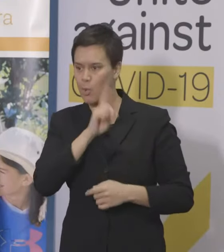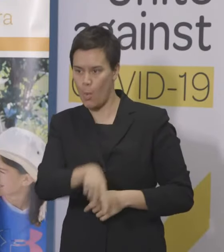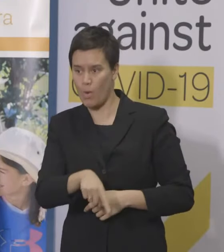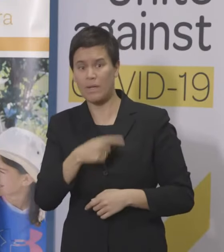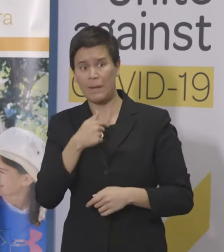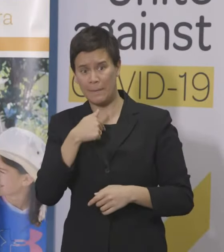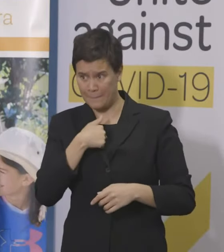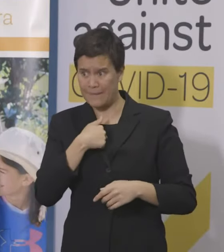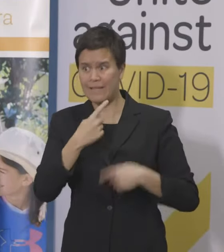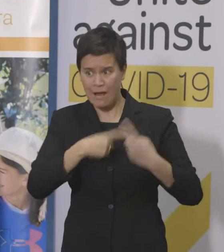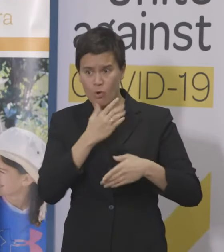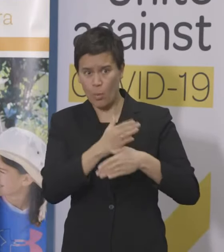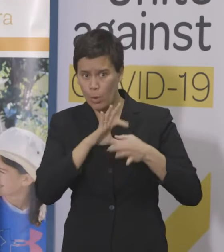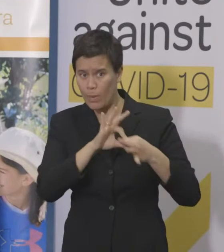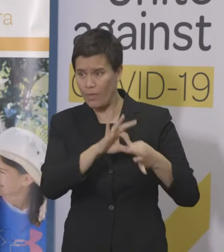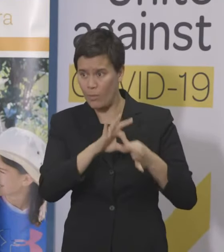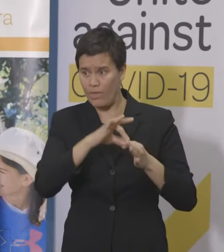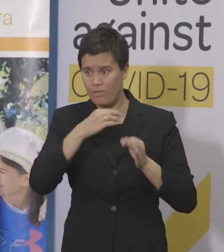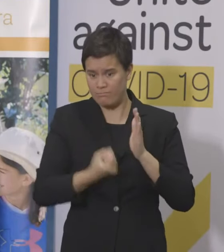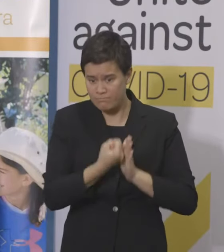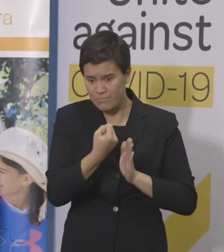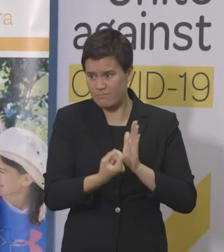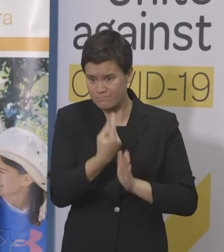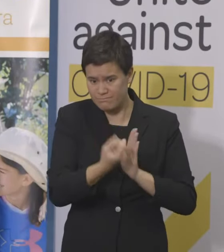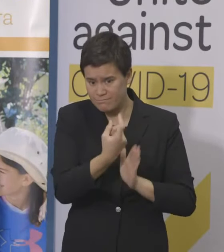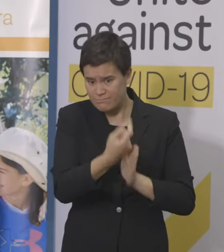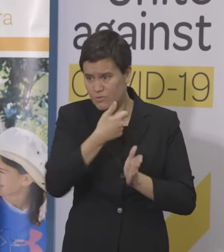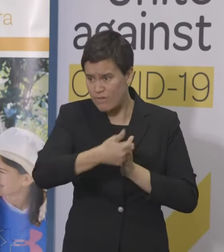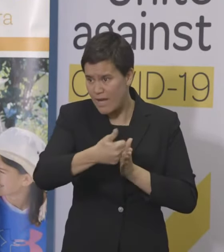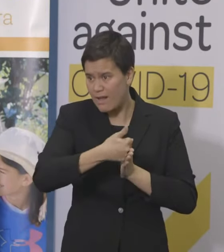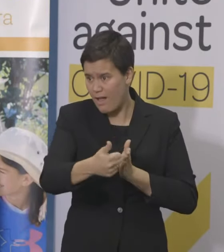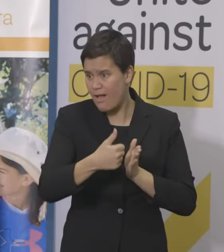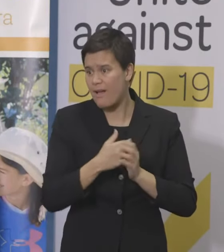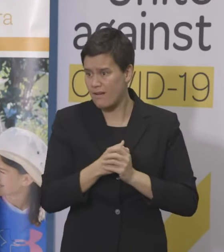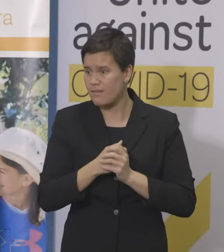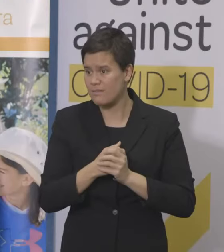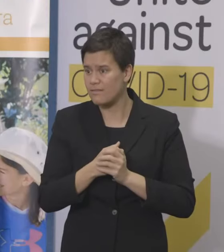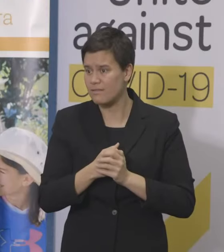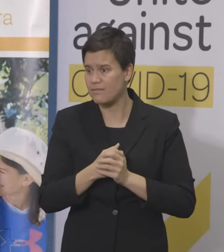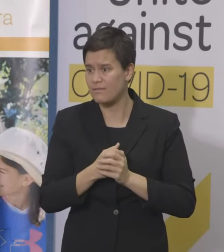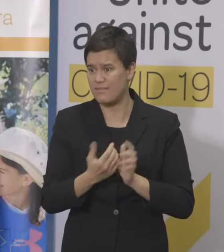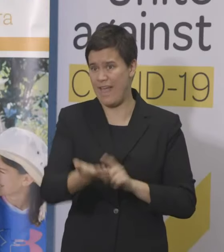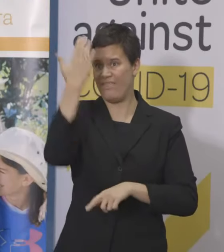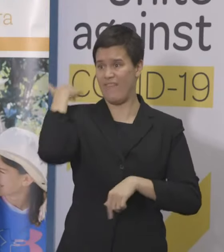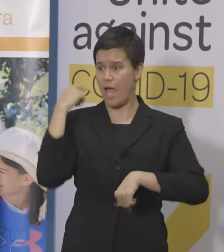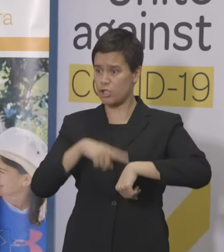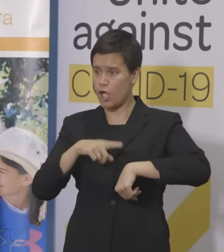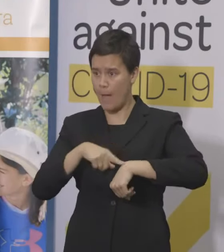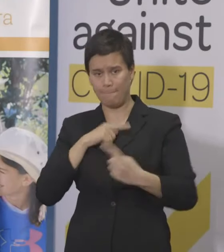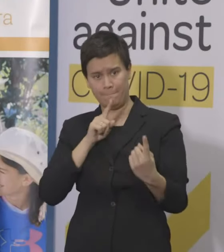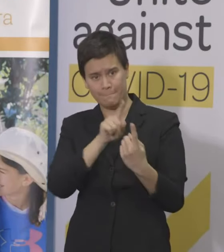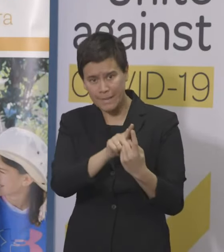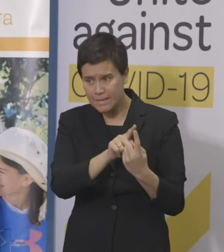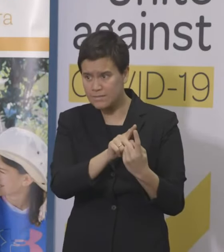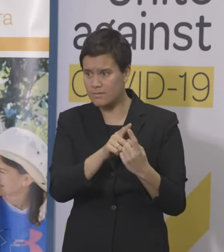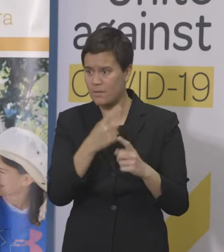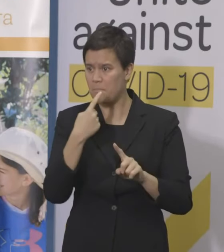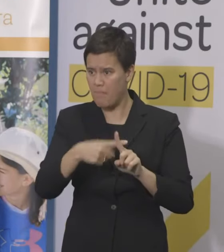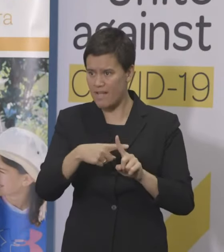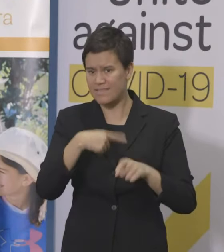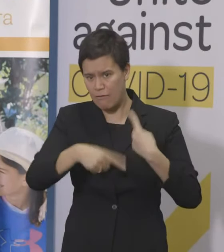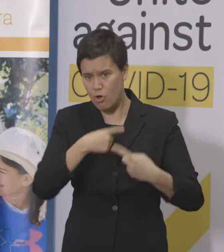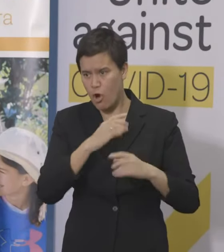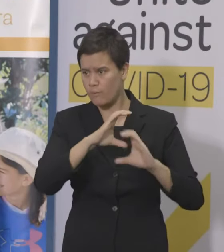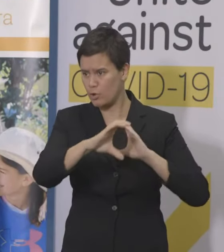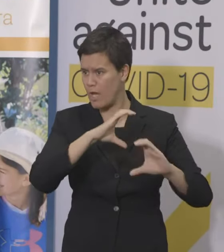frontline workers and in particular with GPs and done a number of sessions with them, including one at the time, so I could hear what the exact issues were and